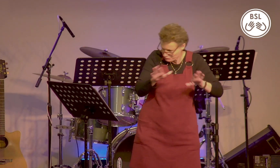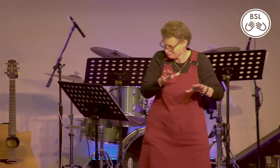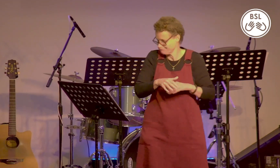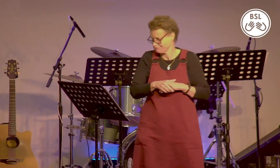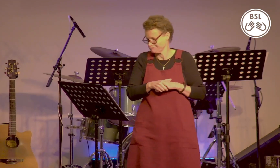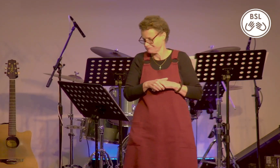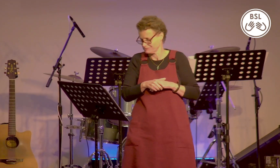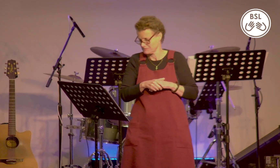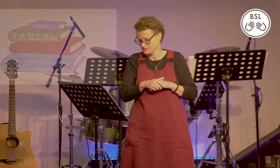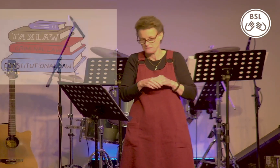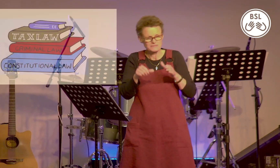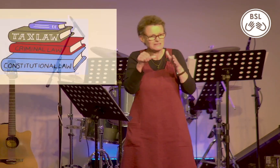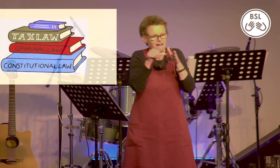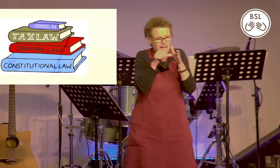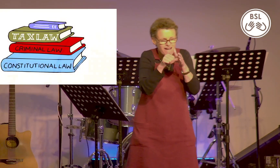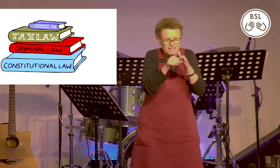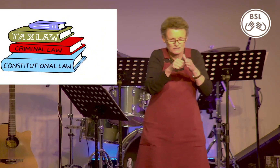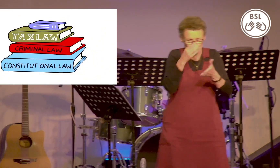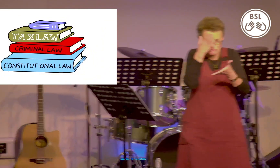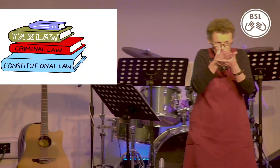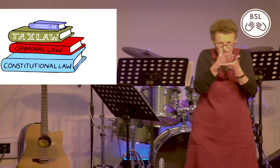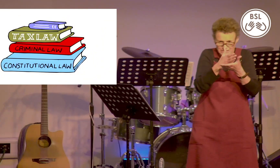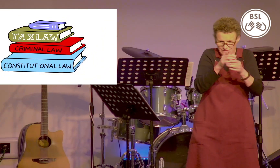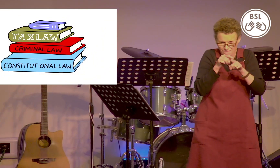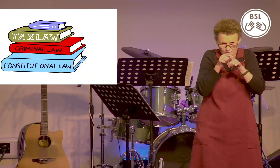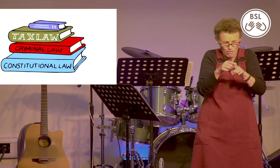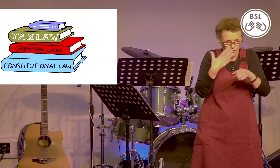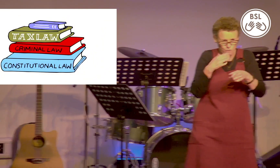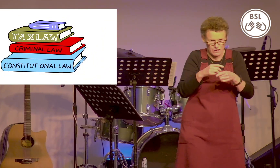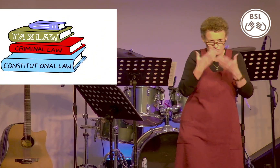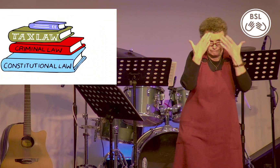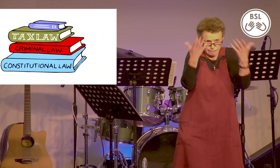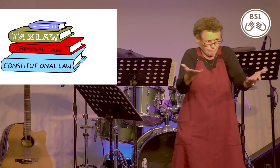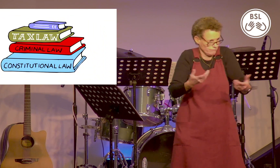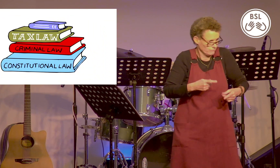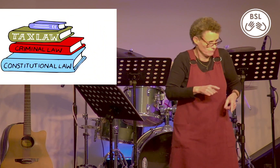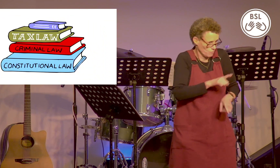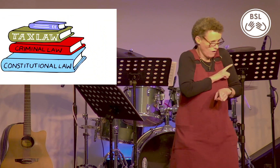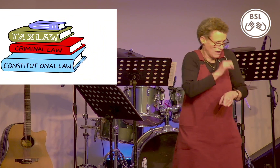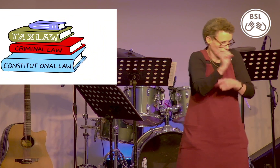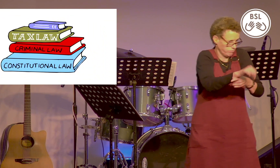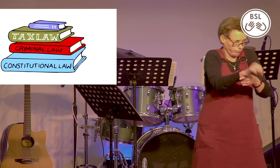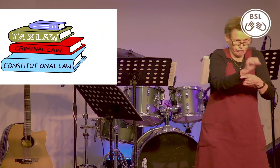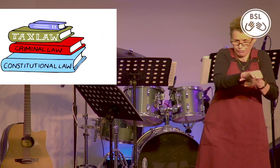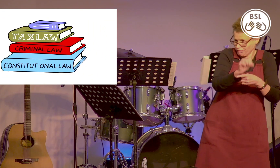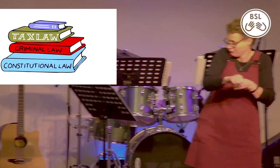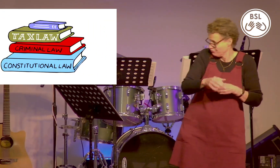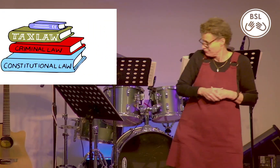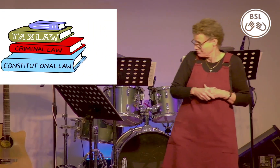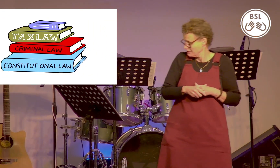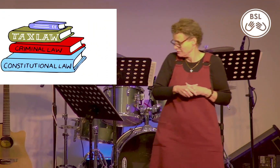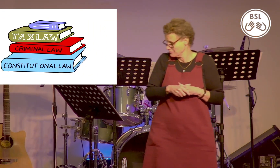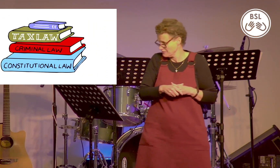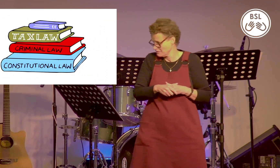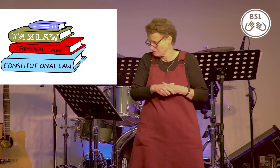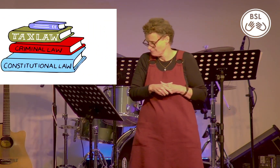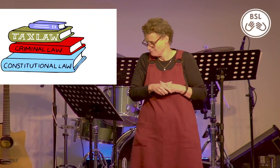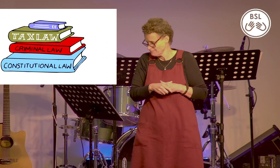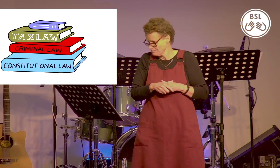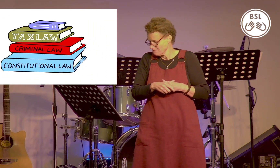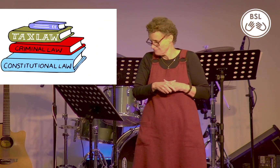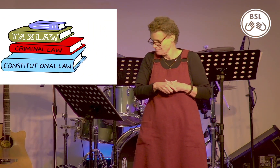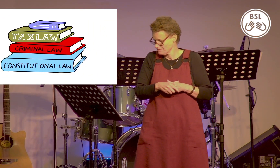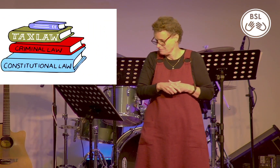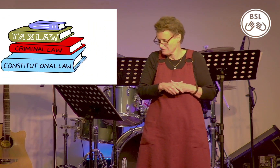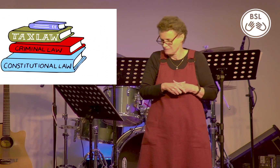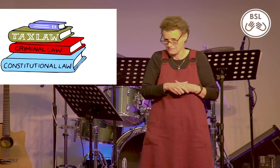and what happens if we don't. It's hard really to trust and follow God. Because we're just like, oh, I